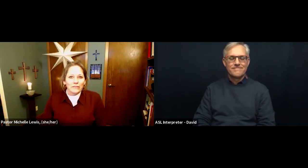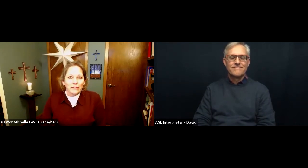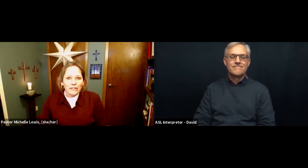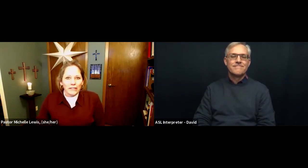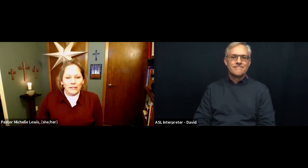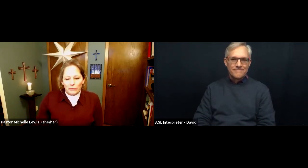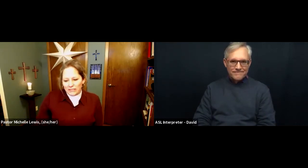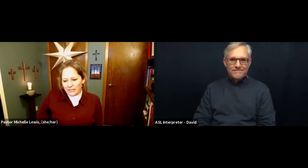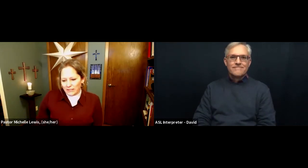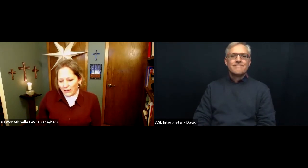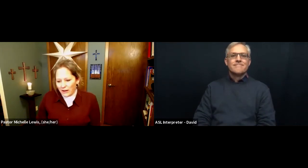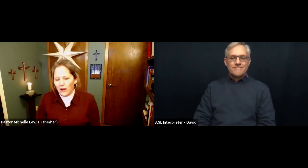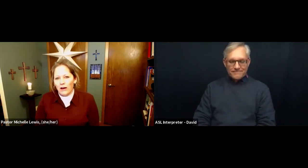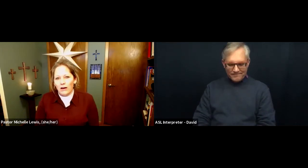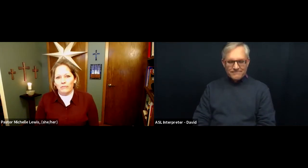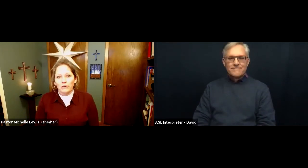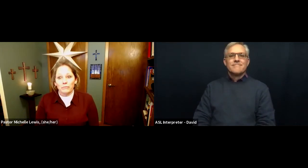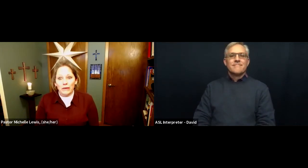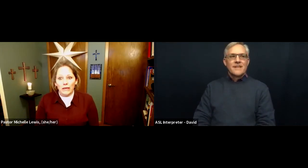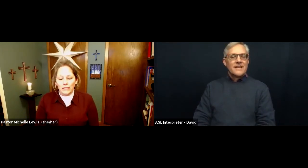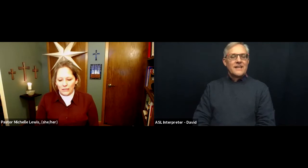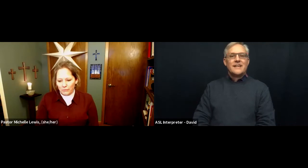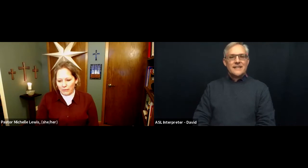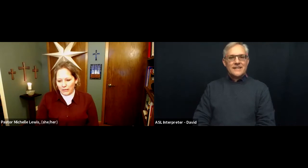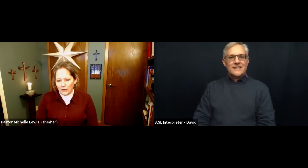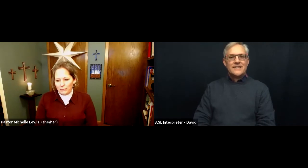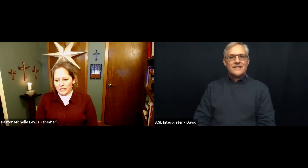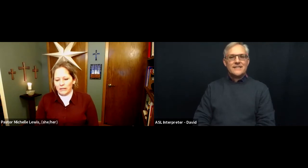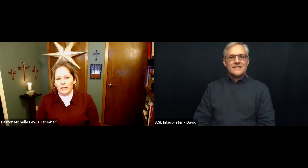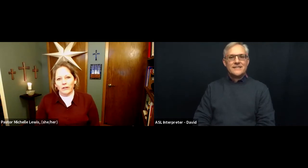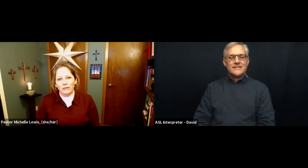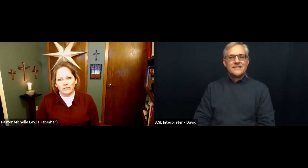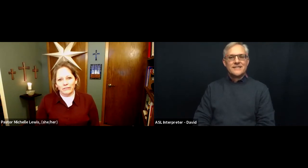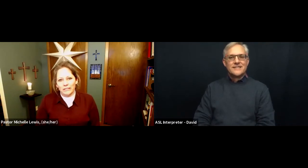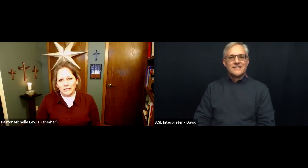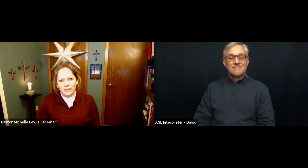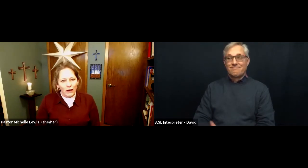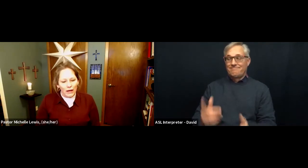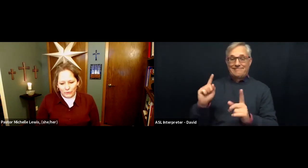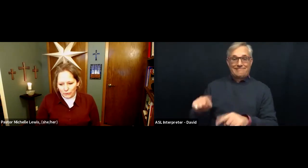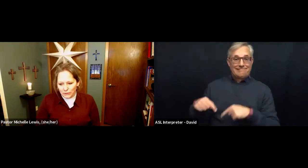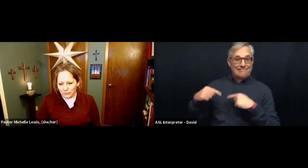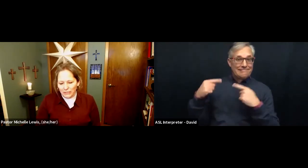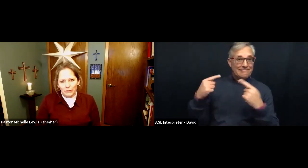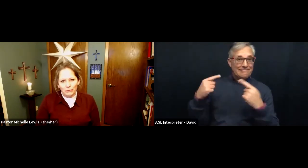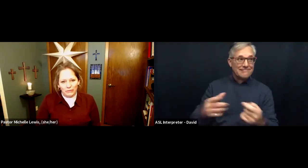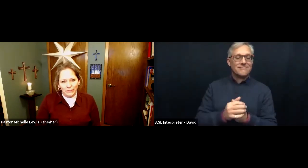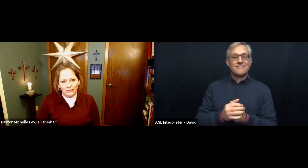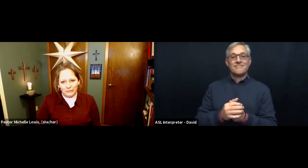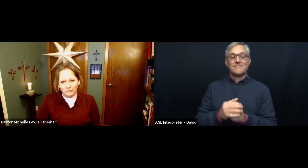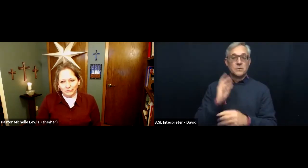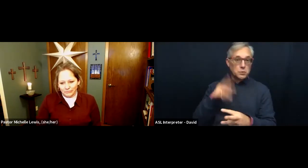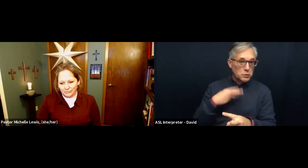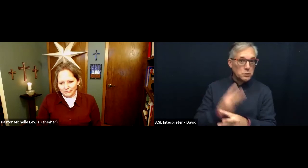Yes, even in the midst of many, many upsetting and awful events, God will be